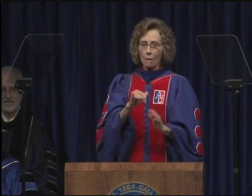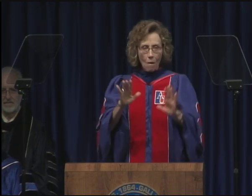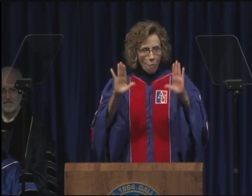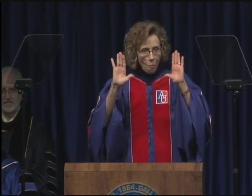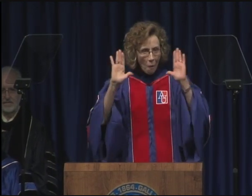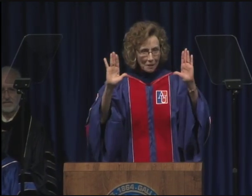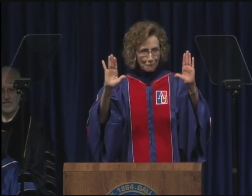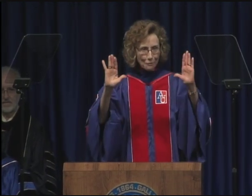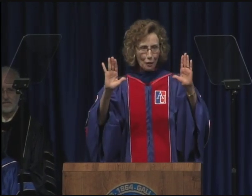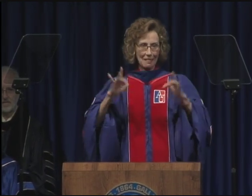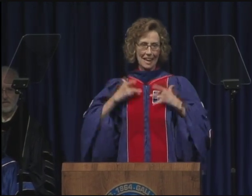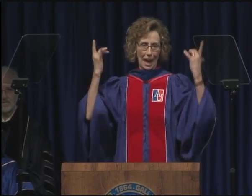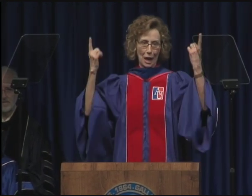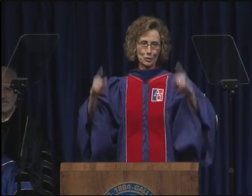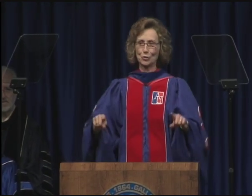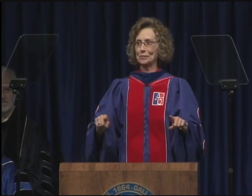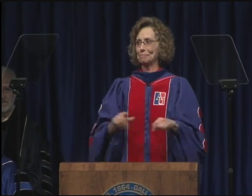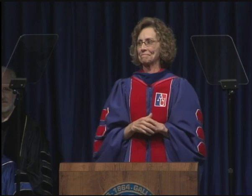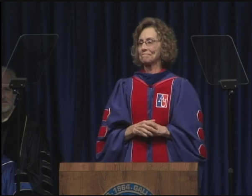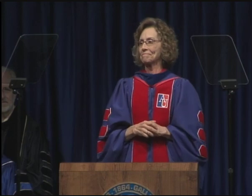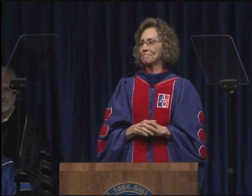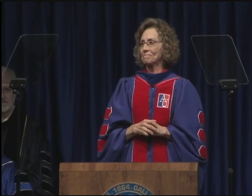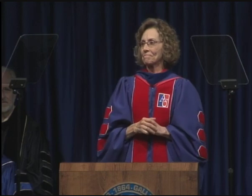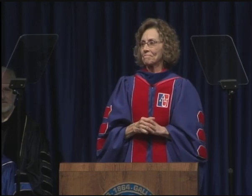This is indeed a grand occasion.